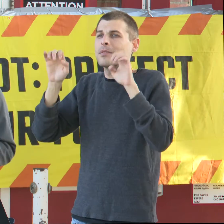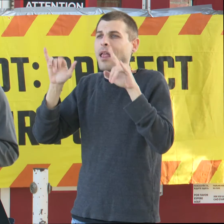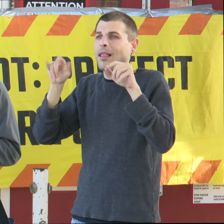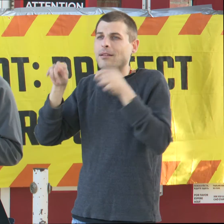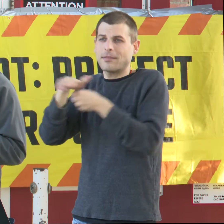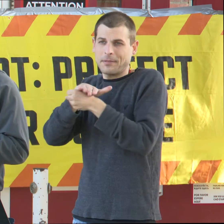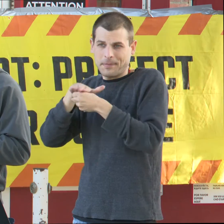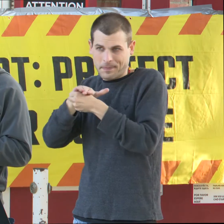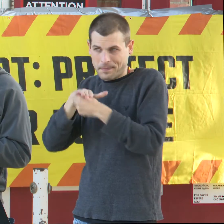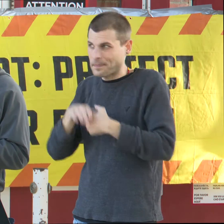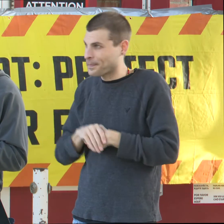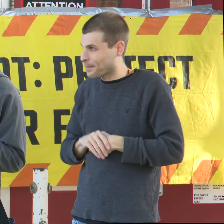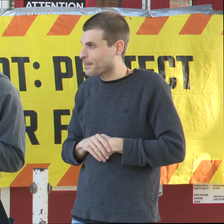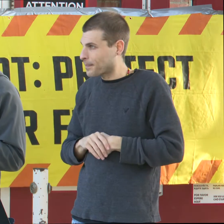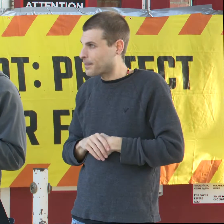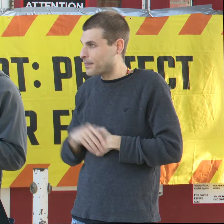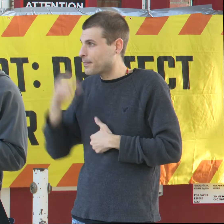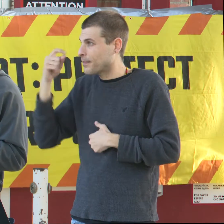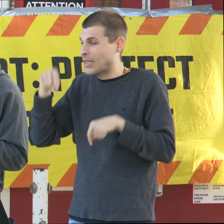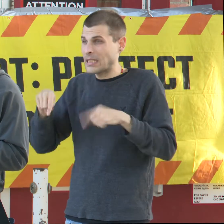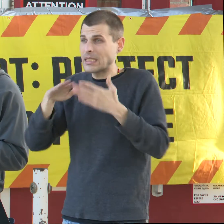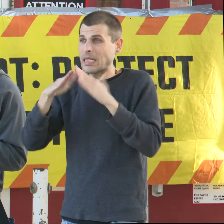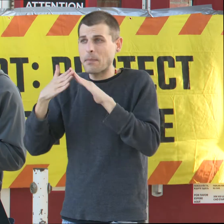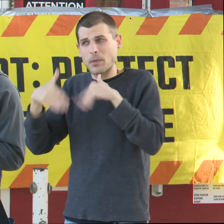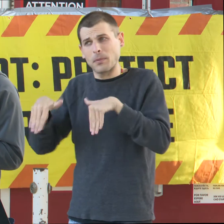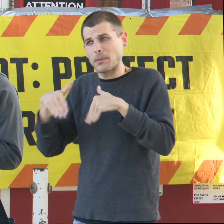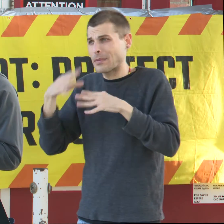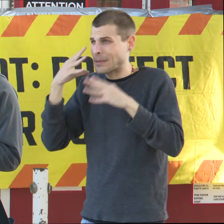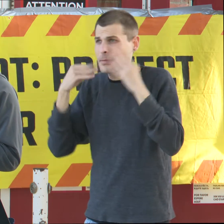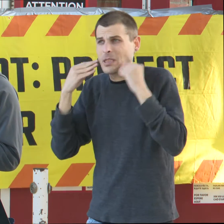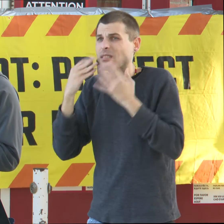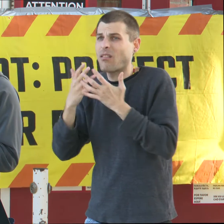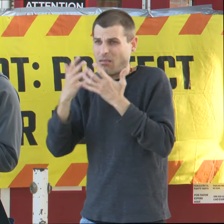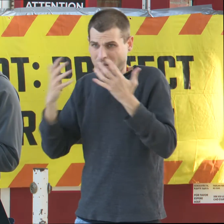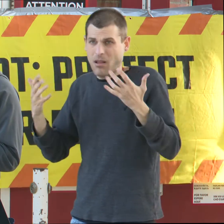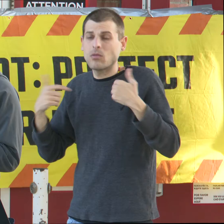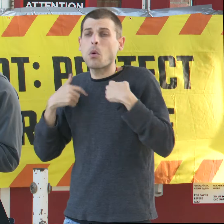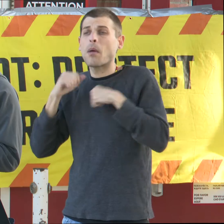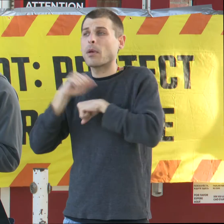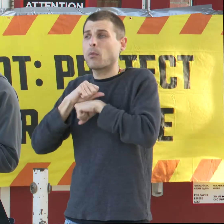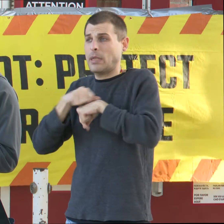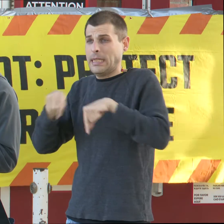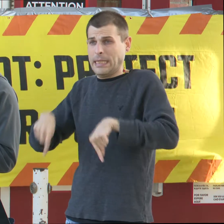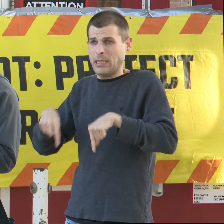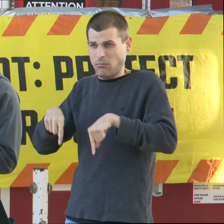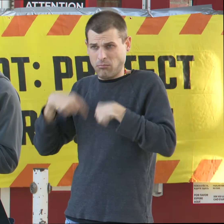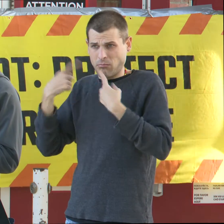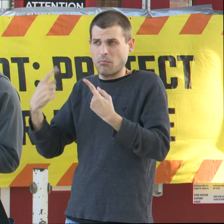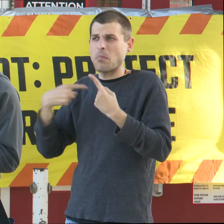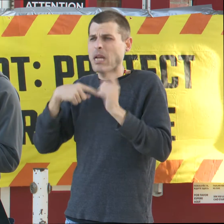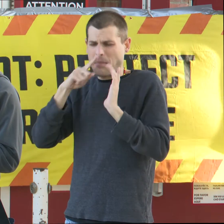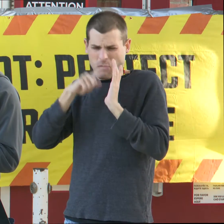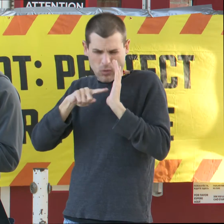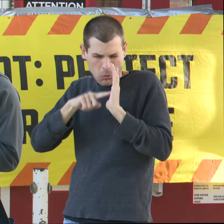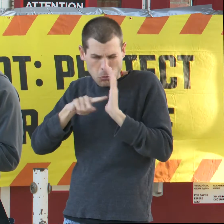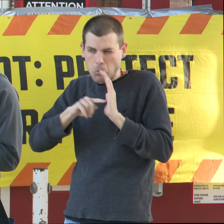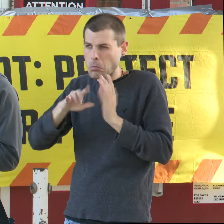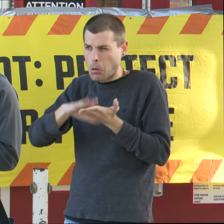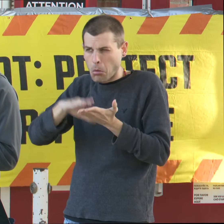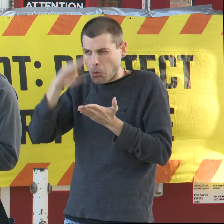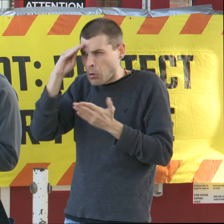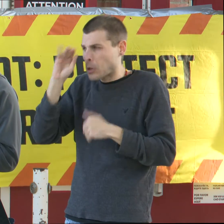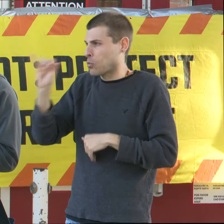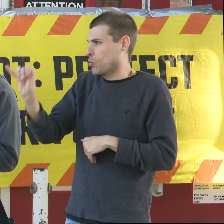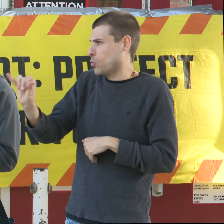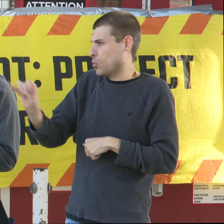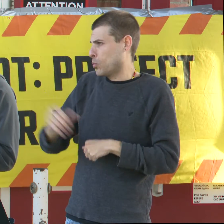So this neighborhood has seen a lot. I've been doing some research to educate myself,